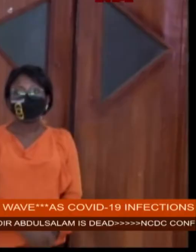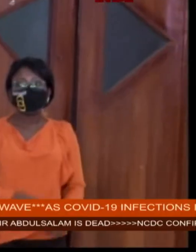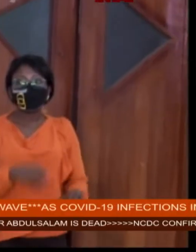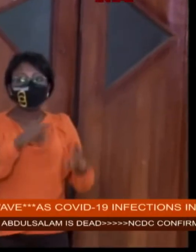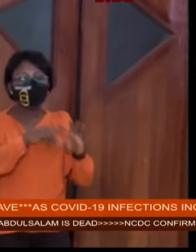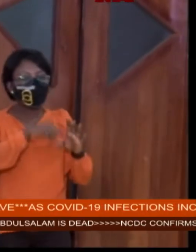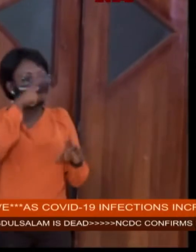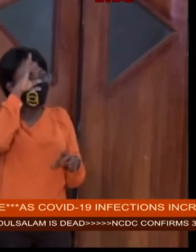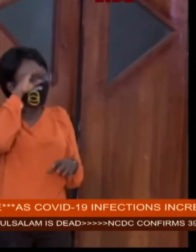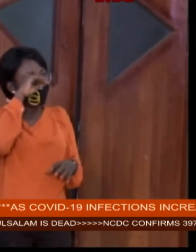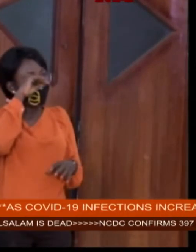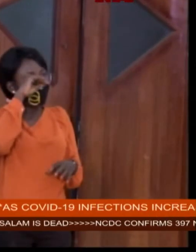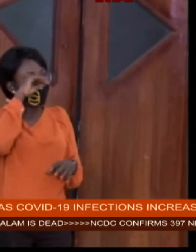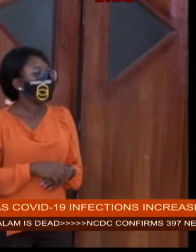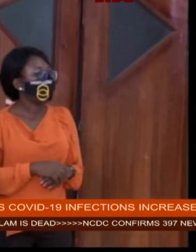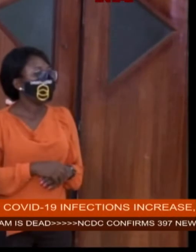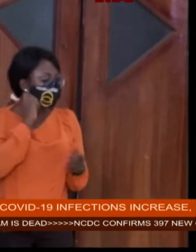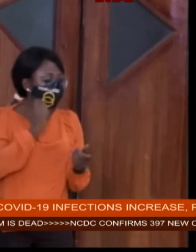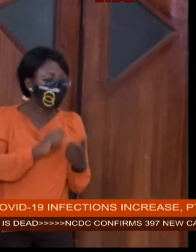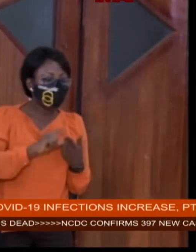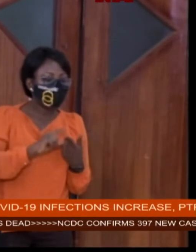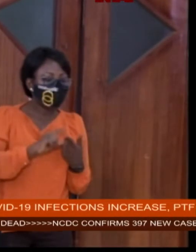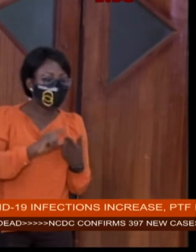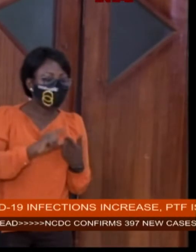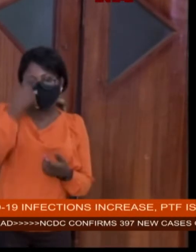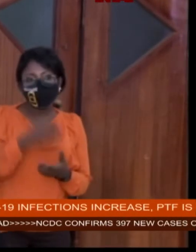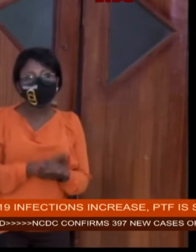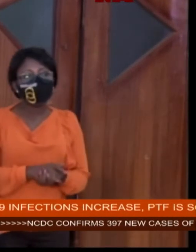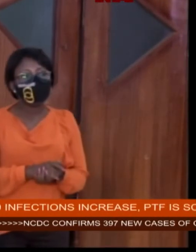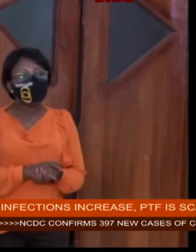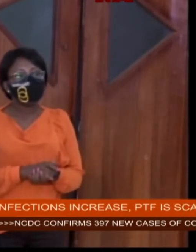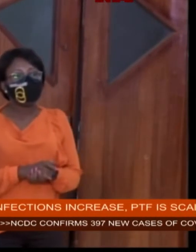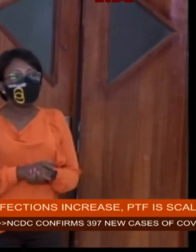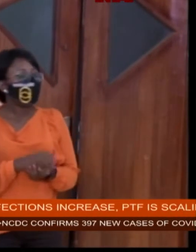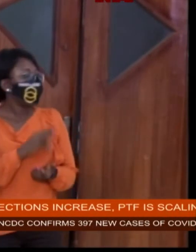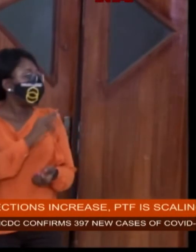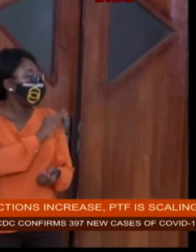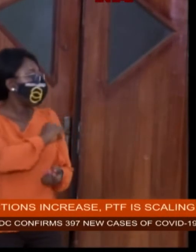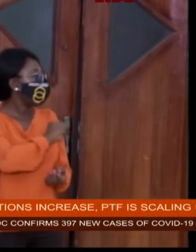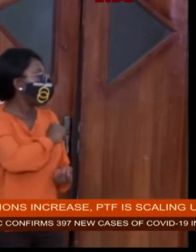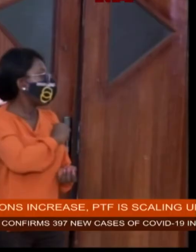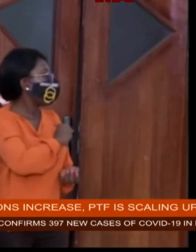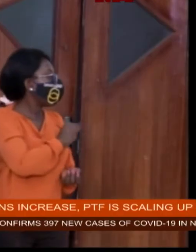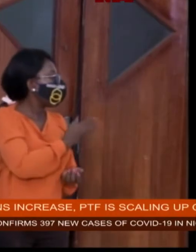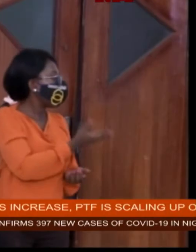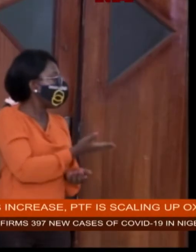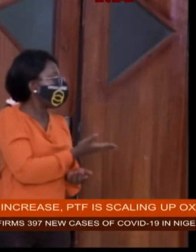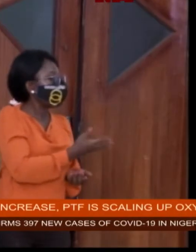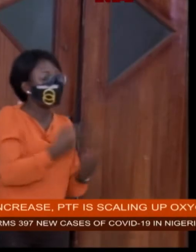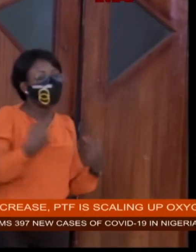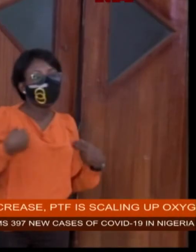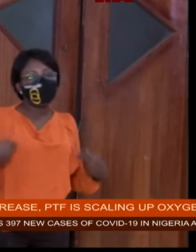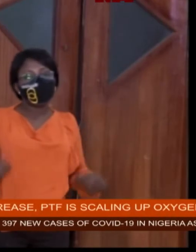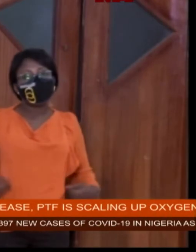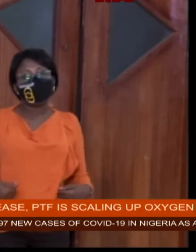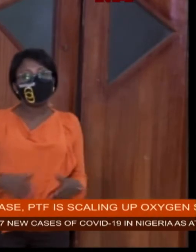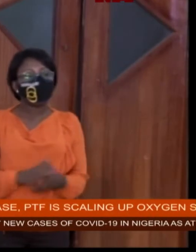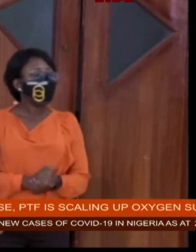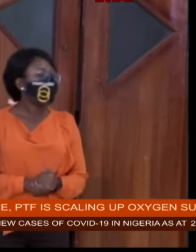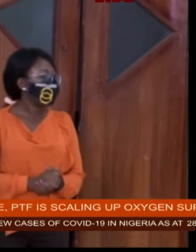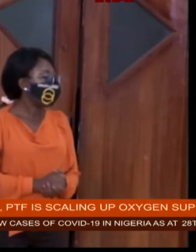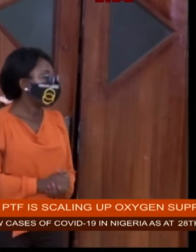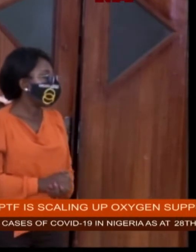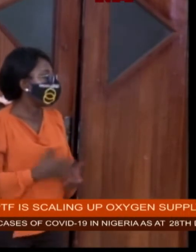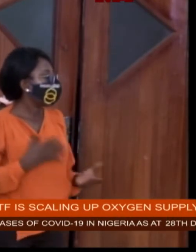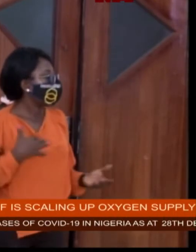The Chairman, PTF, and the Secretary to the Government of the Federation, Honorable Minister of State for Health,